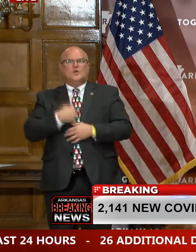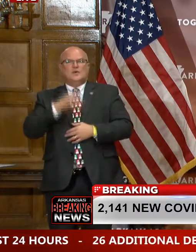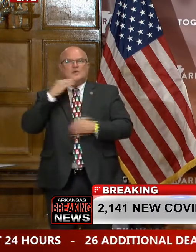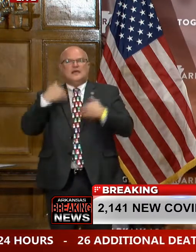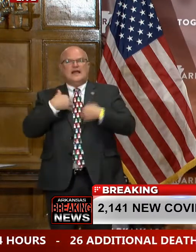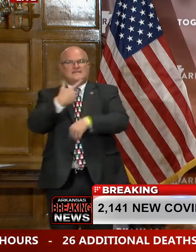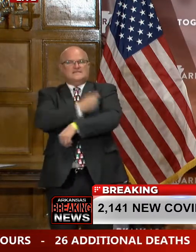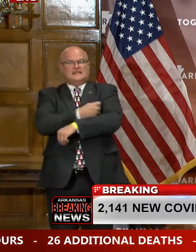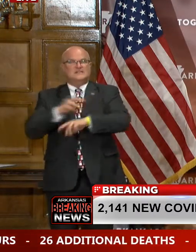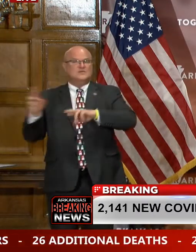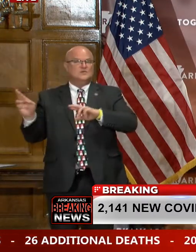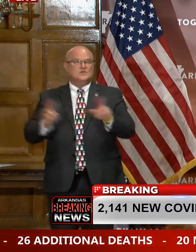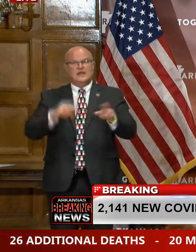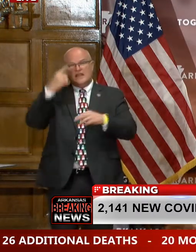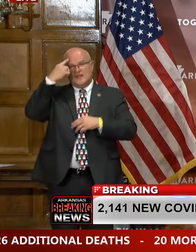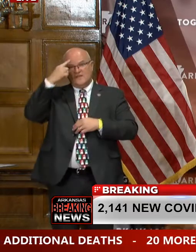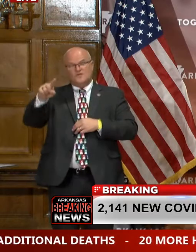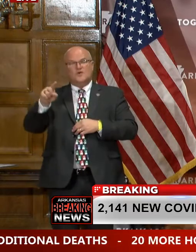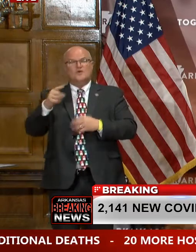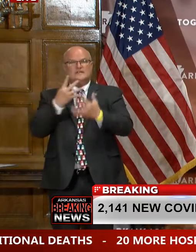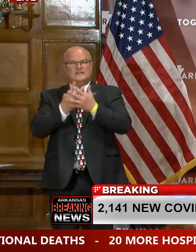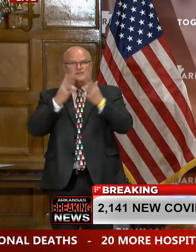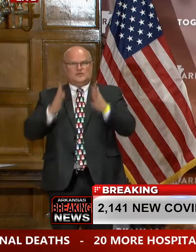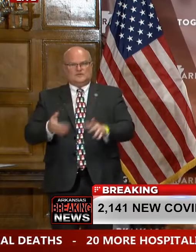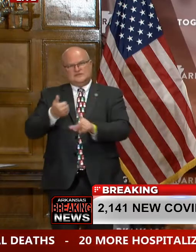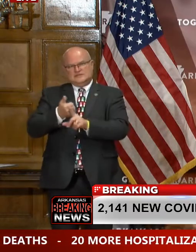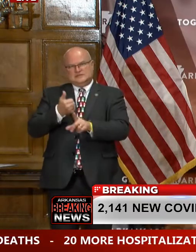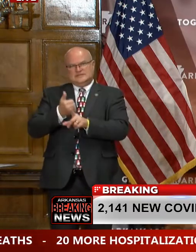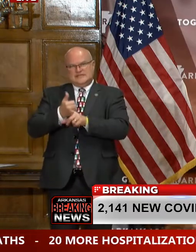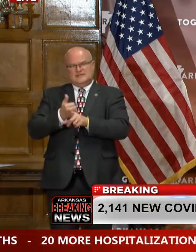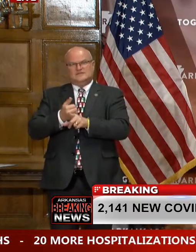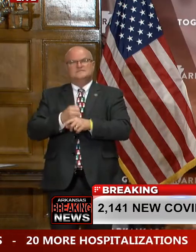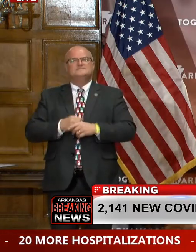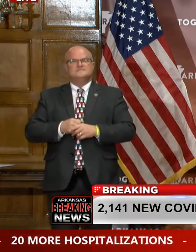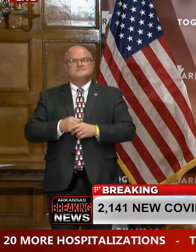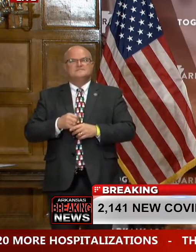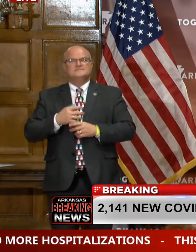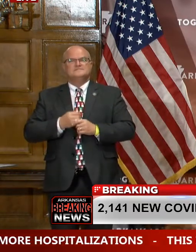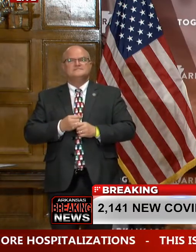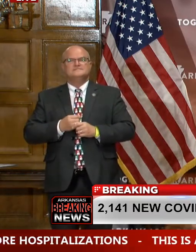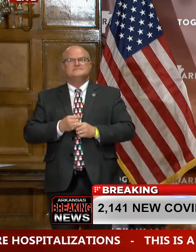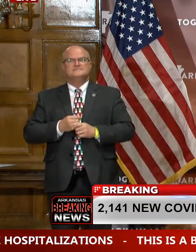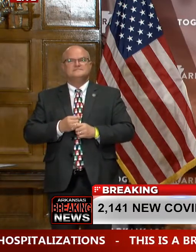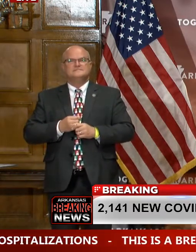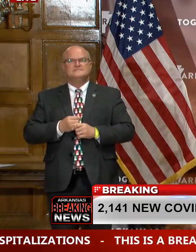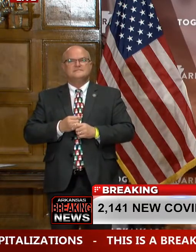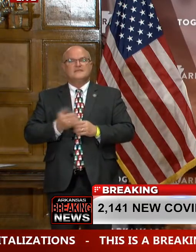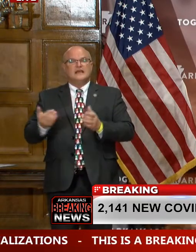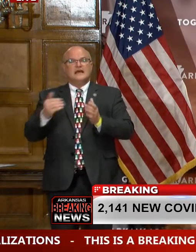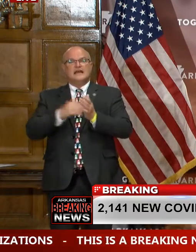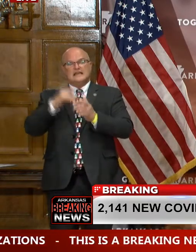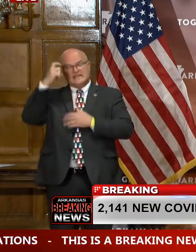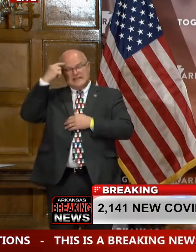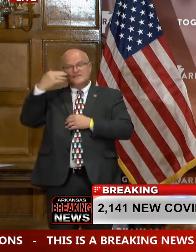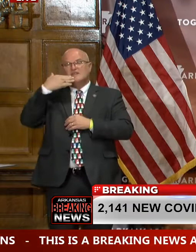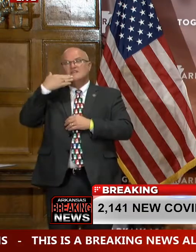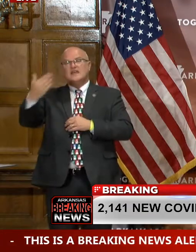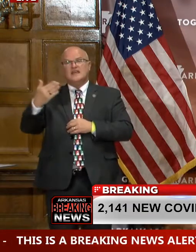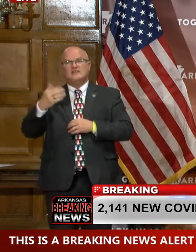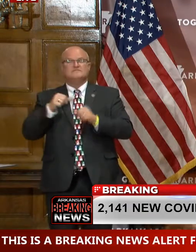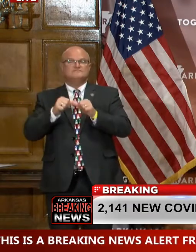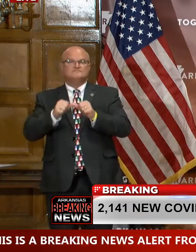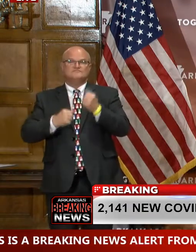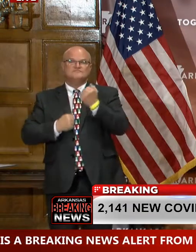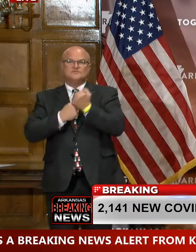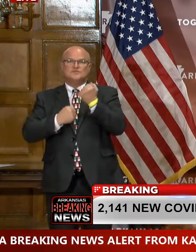have vaccine made available to the inmates and residents in our state prisons and community correction centers. Again, Governor, thank you for your